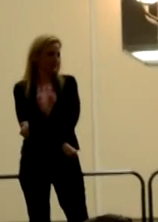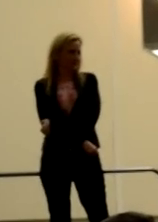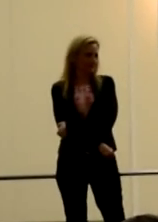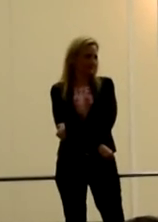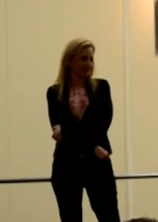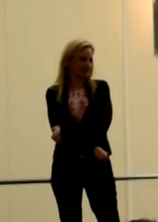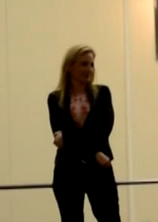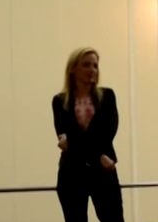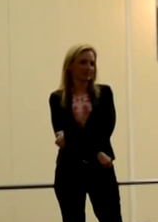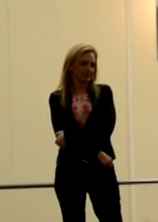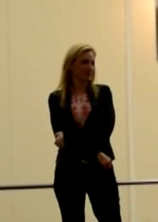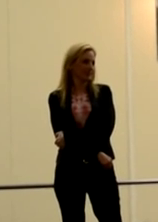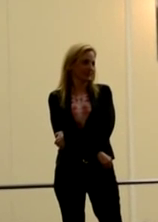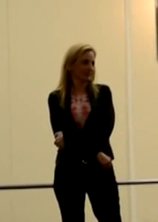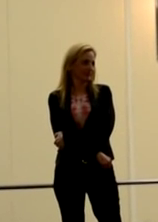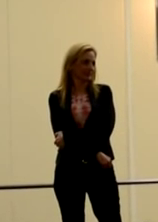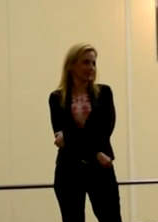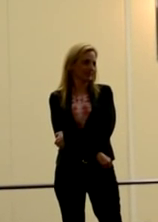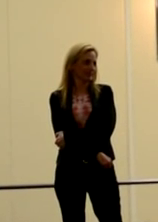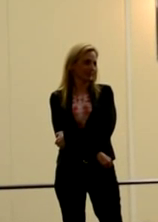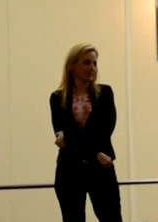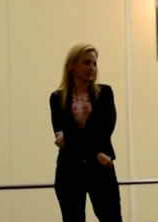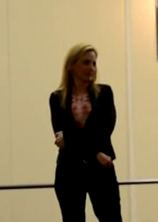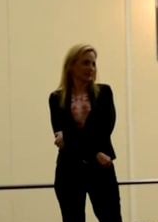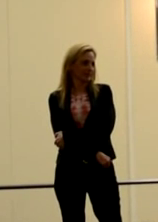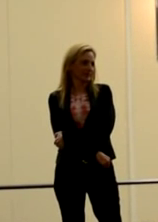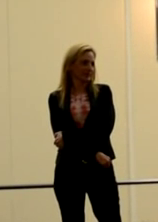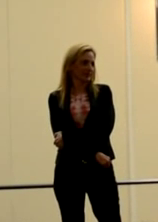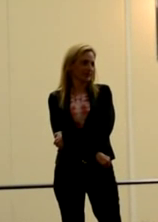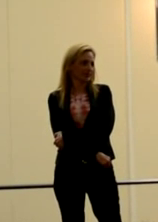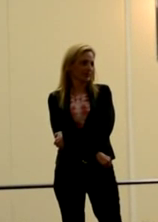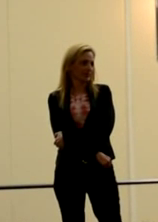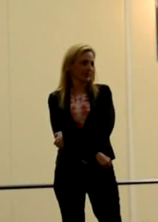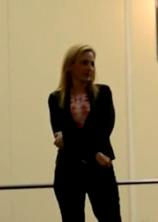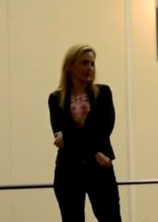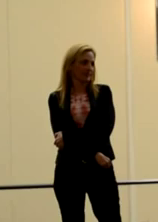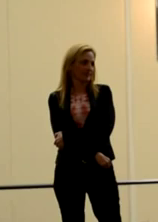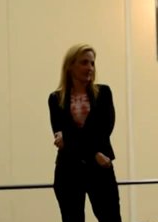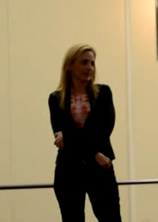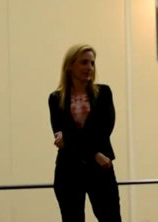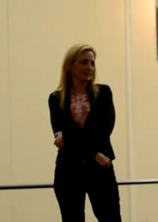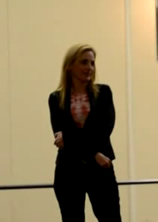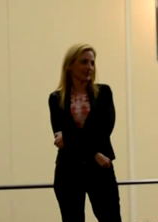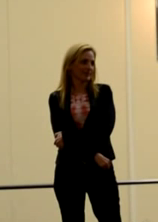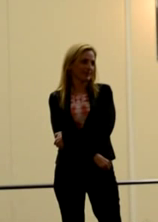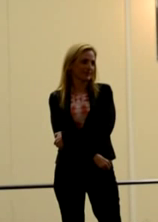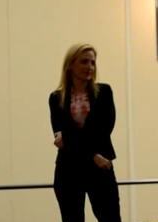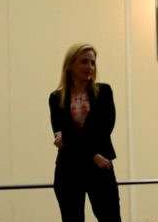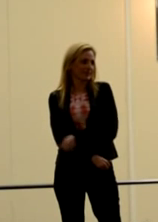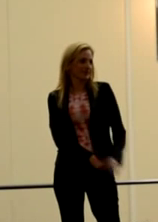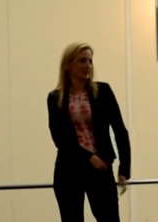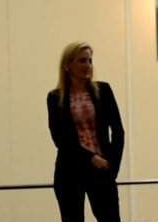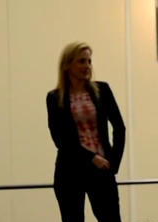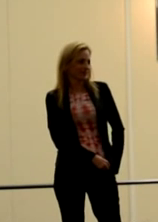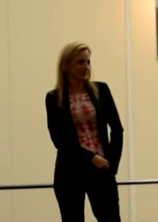wanted to be a professor at NYU. And I was studying at school, and then I happened to be working in a department that shared the same office